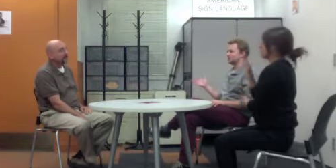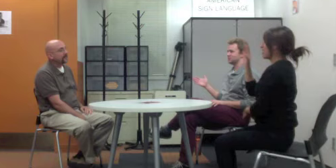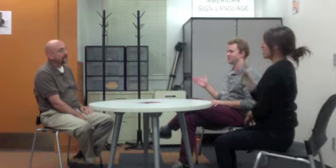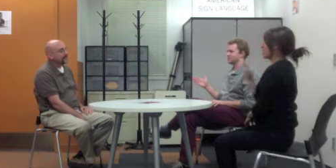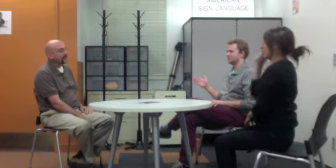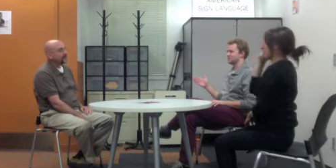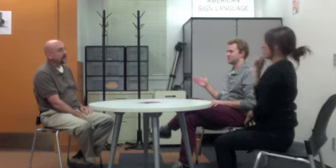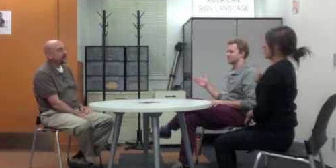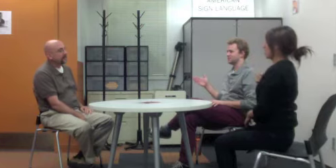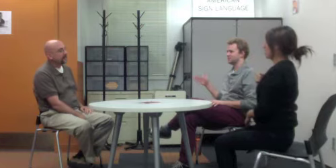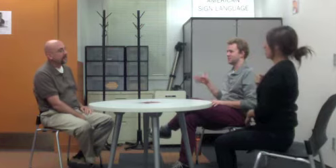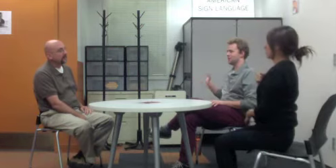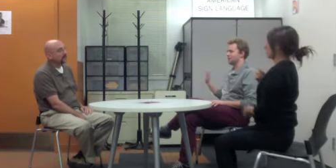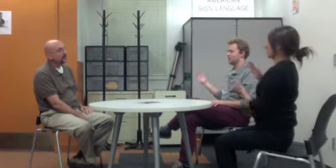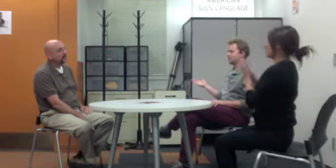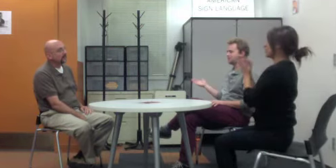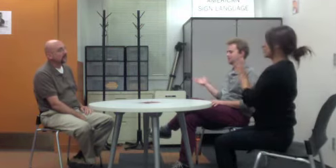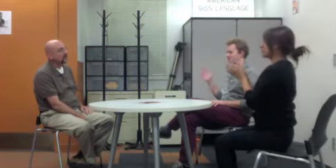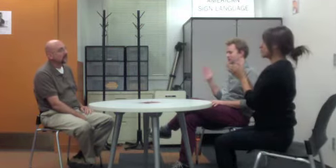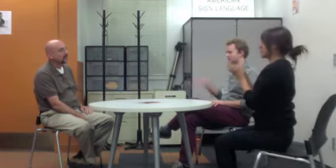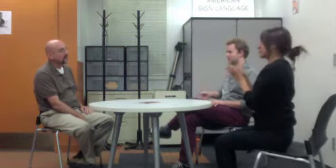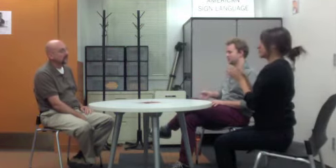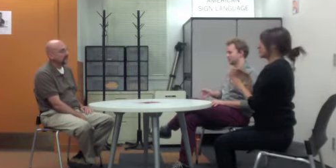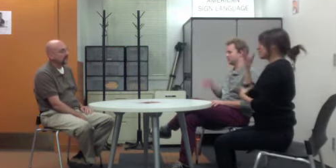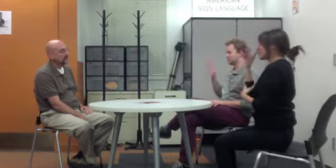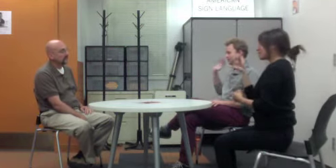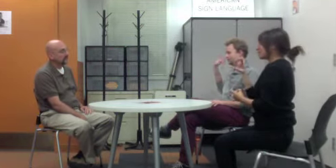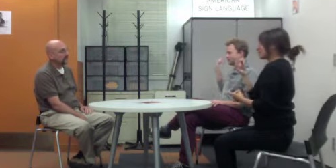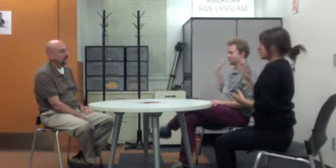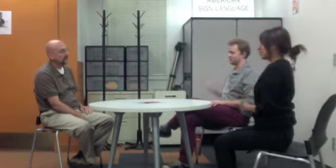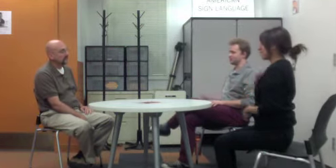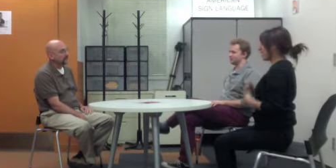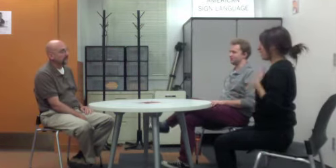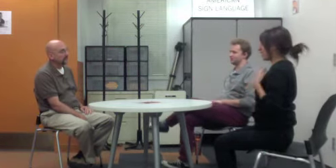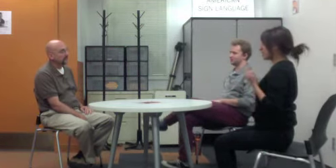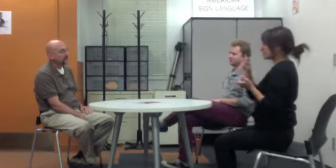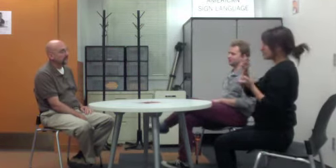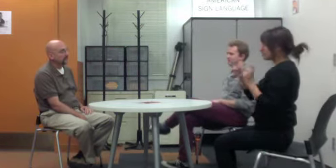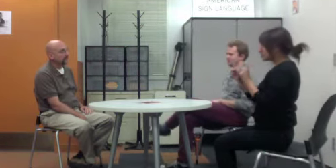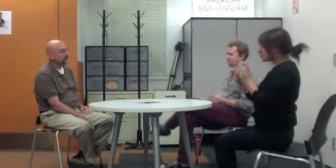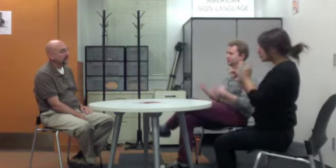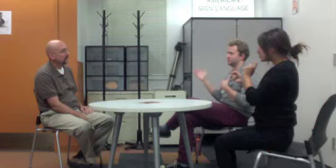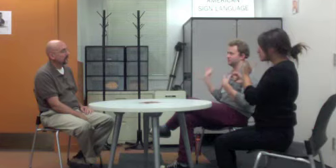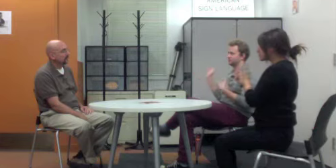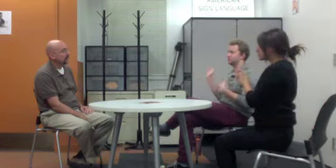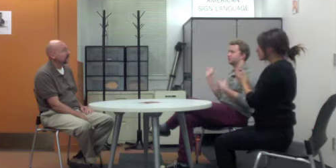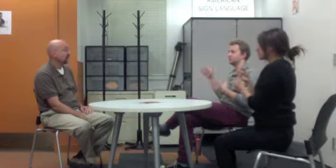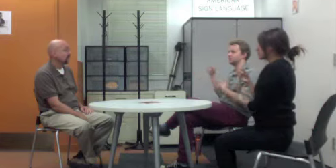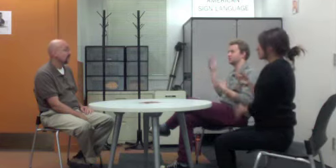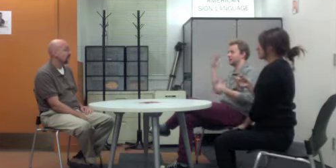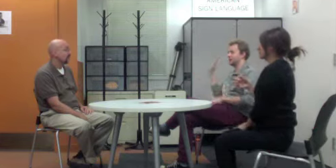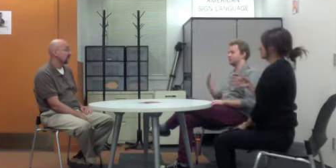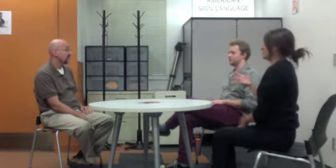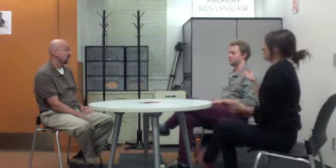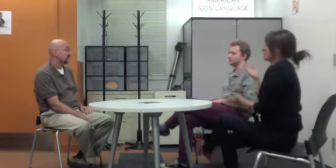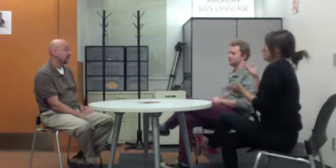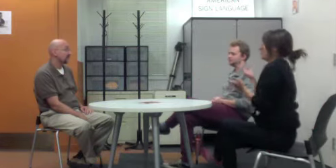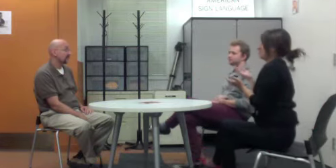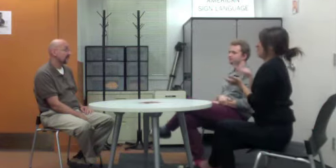interesting how my life has gotten to this point. Who knows where it'll be in 15 years, even 5 years, you know? You're right. It might change again